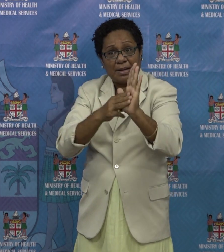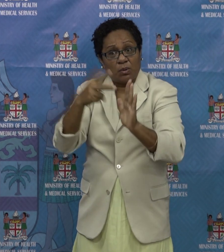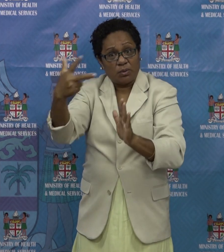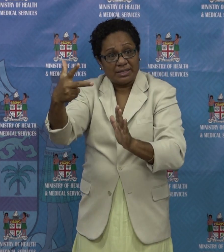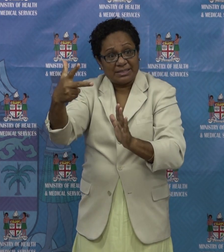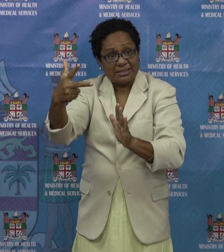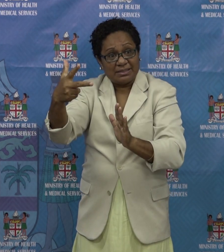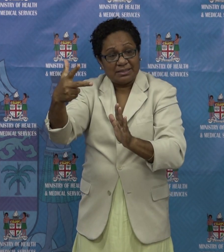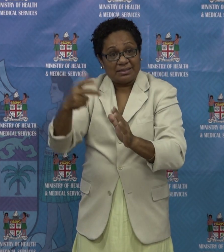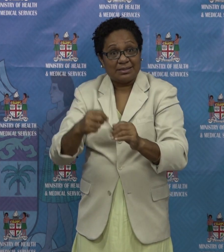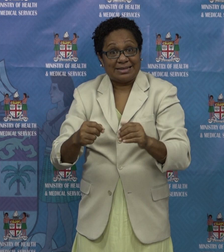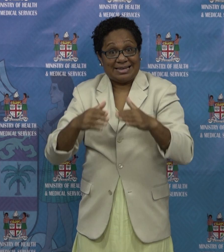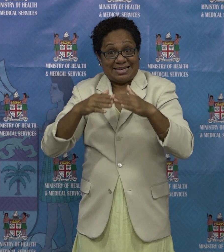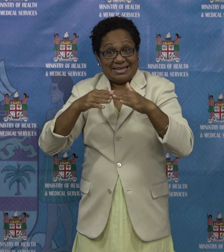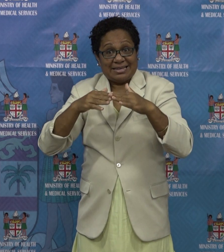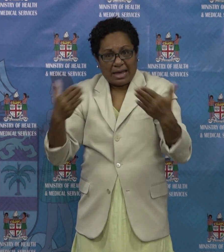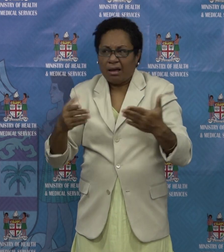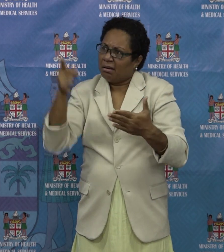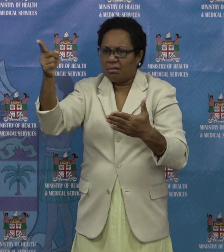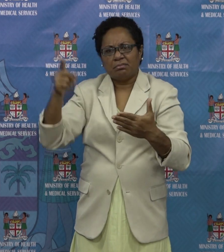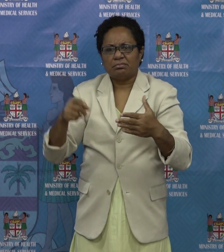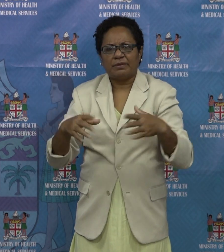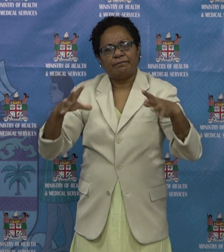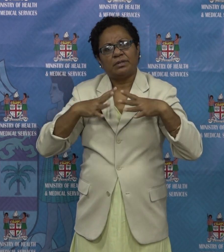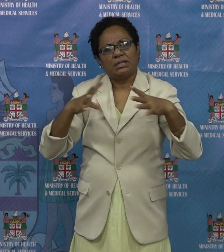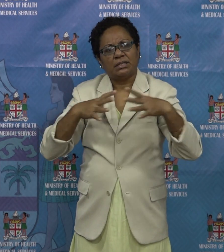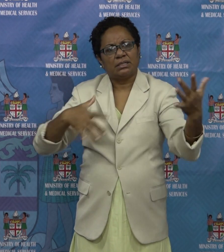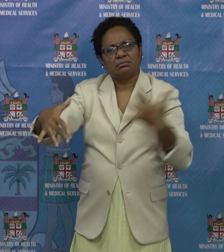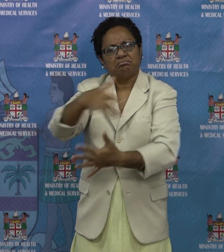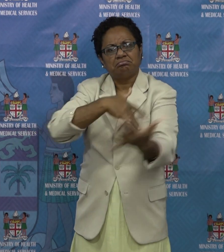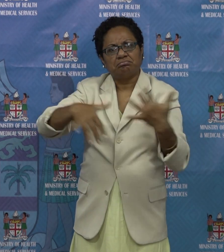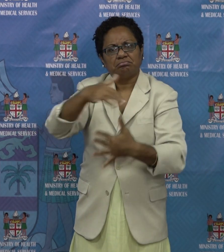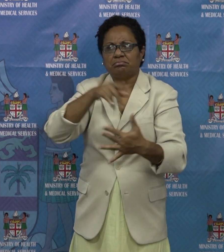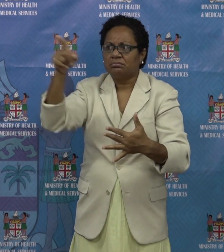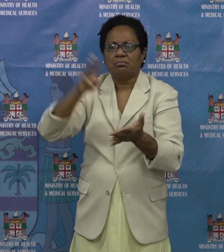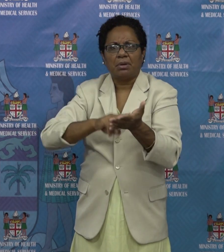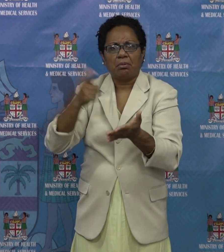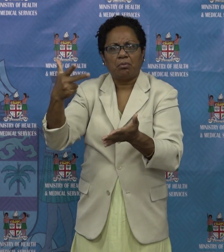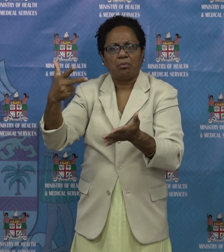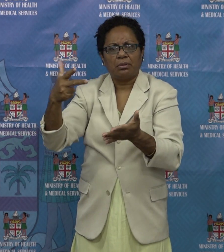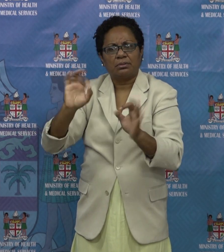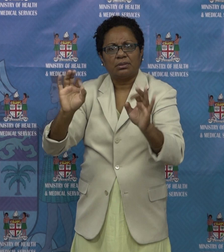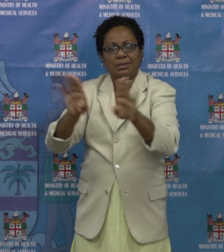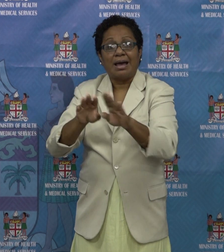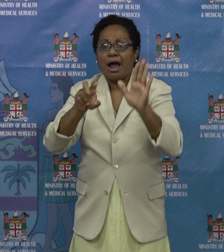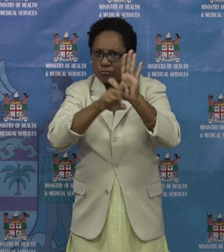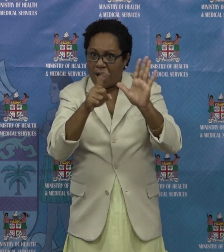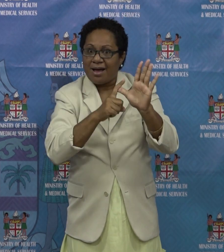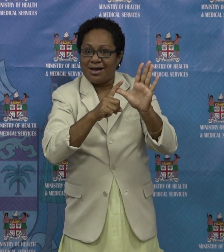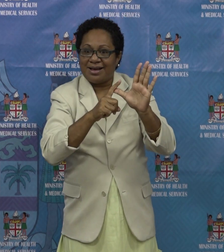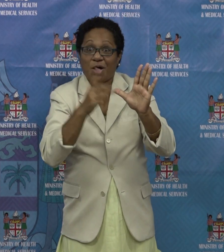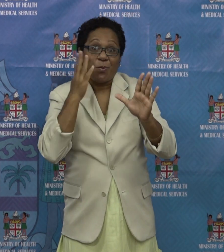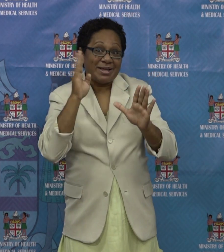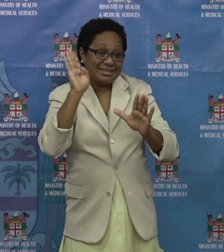where right now there's free movement in and out of there? And you did in Waini